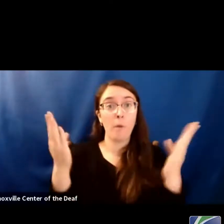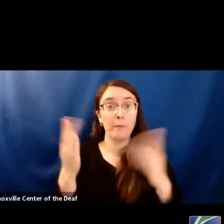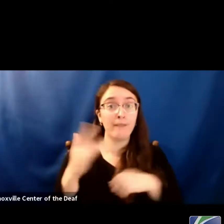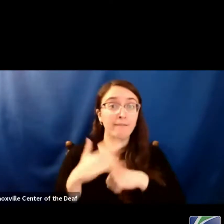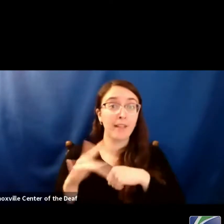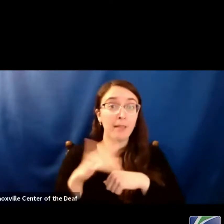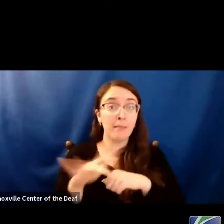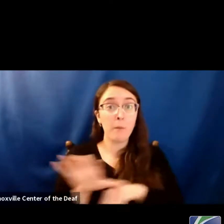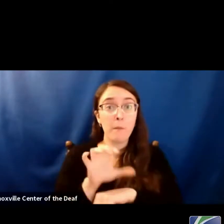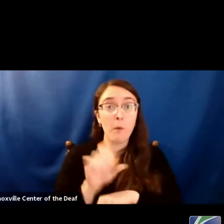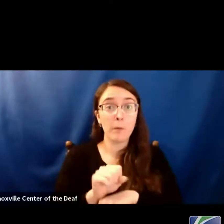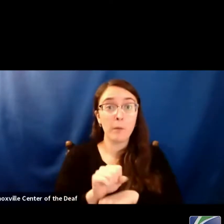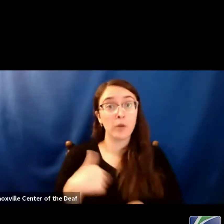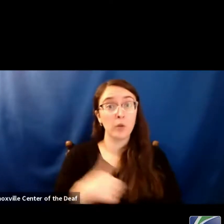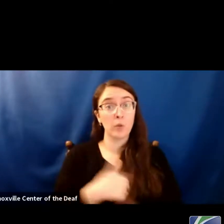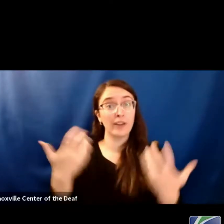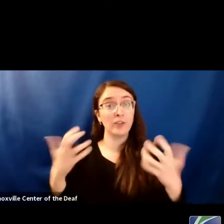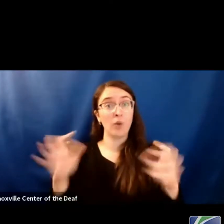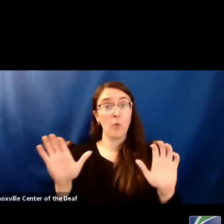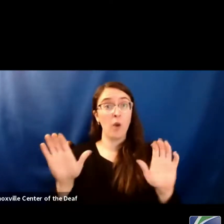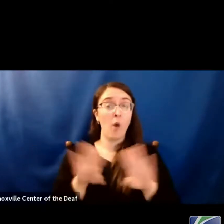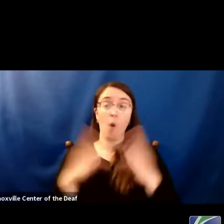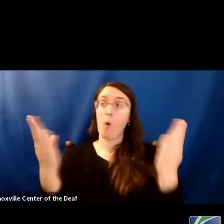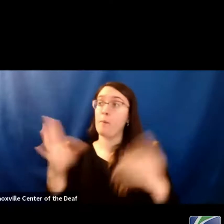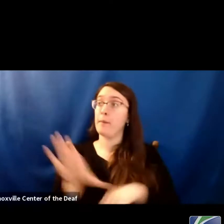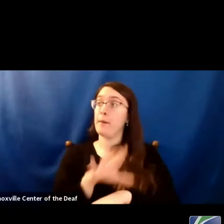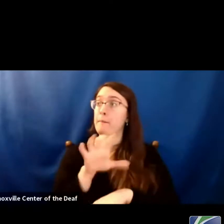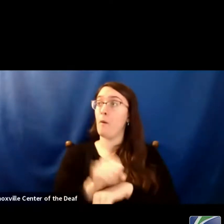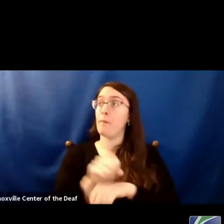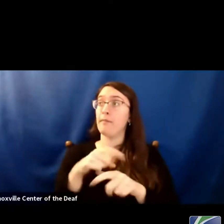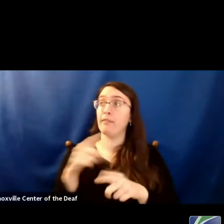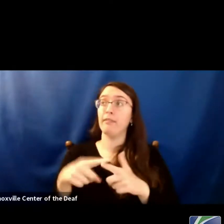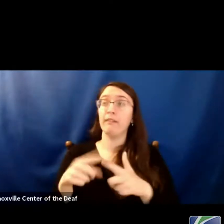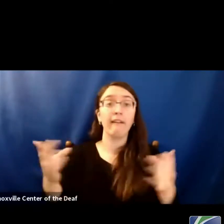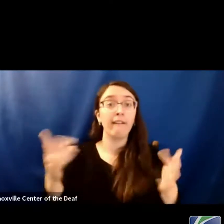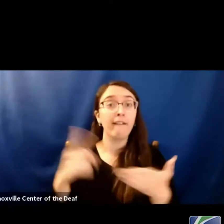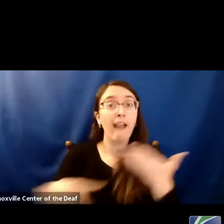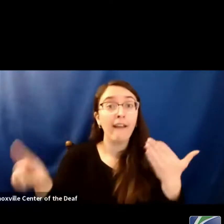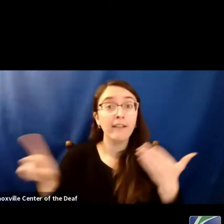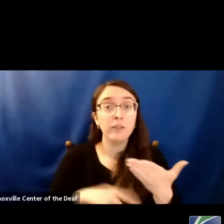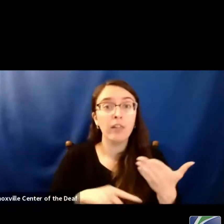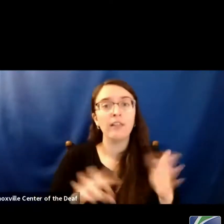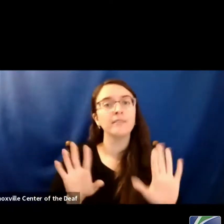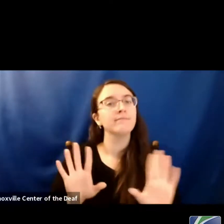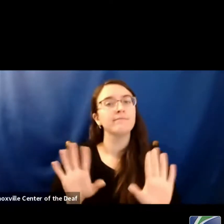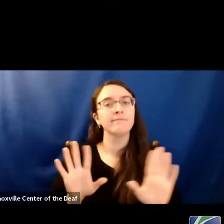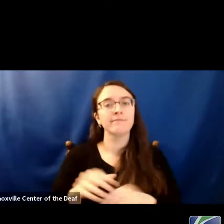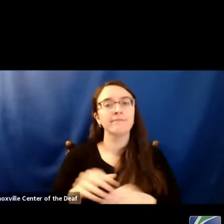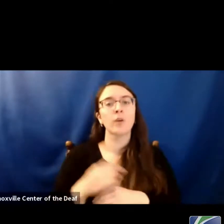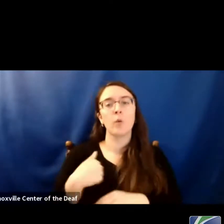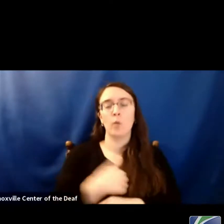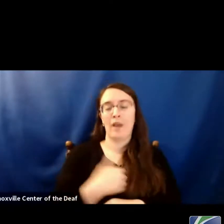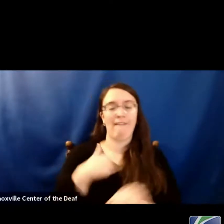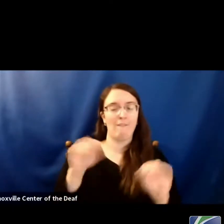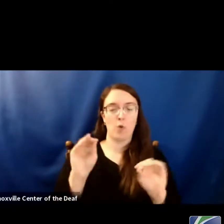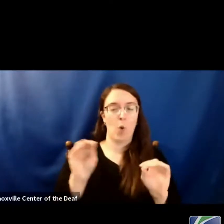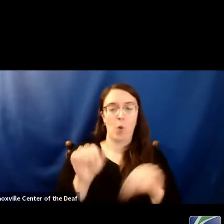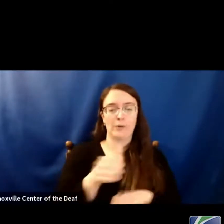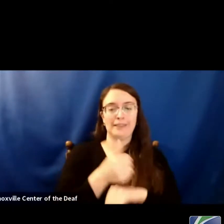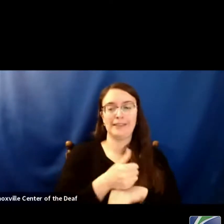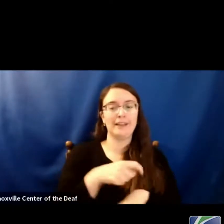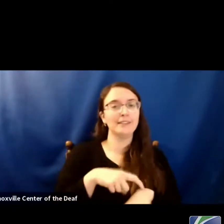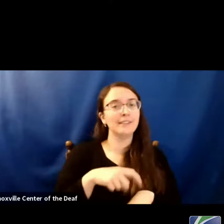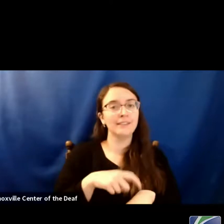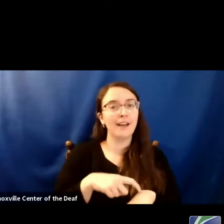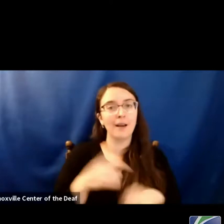and have to cancel. So, you know, there's a process for that. And so we don't have a set time right now, to be honest. We're working